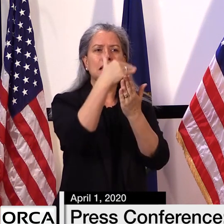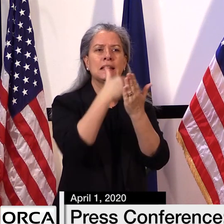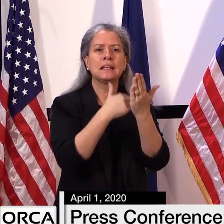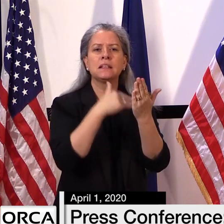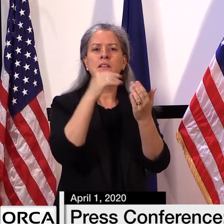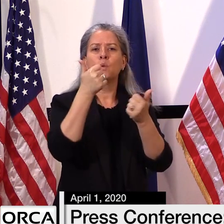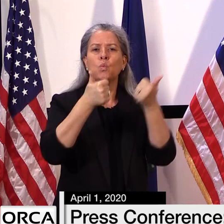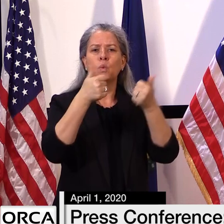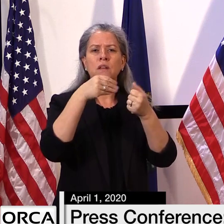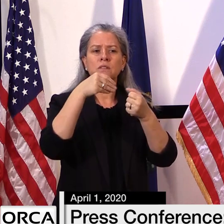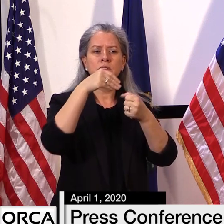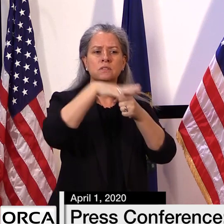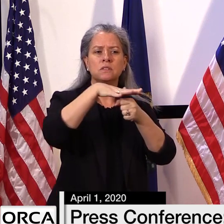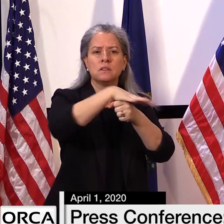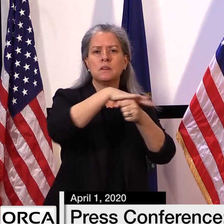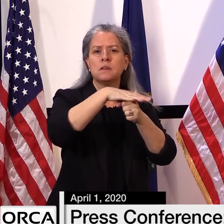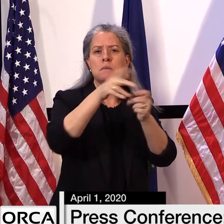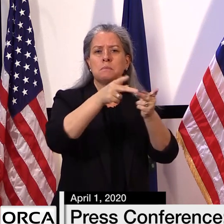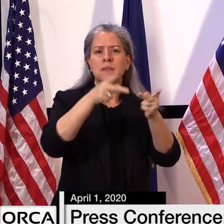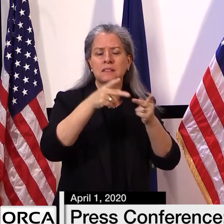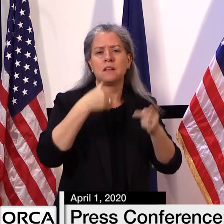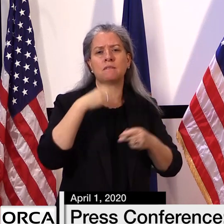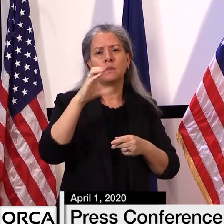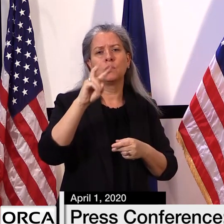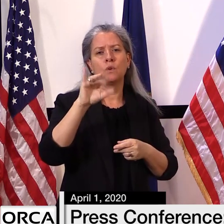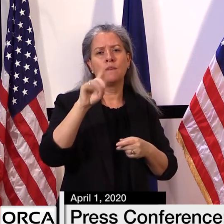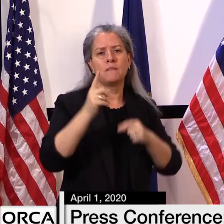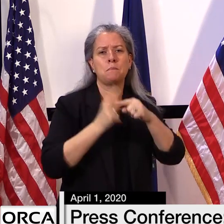have COVID positive cases.